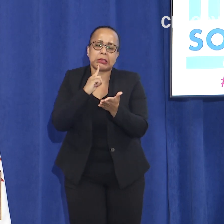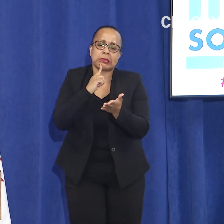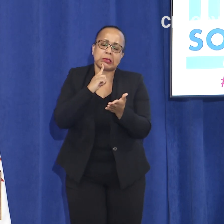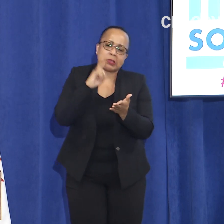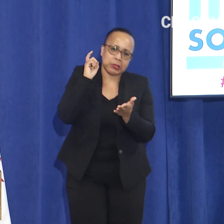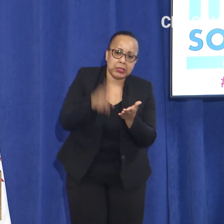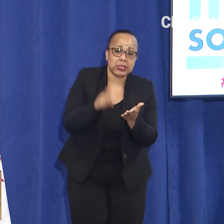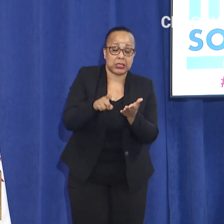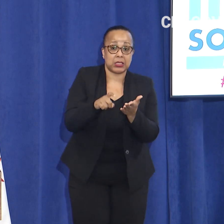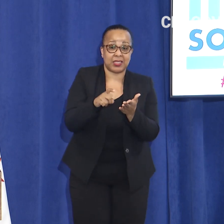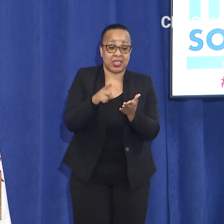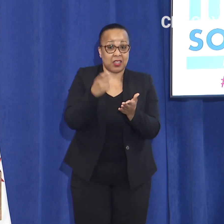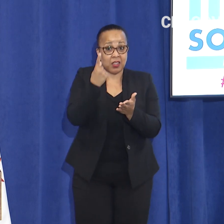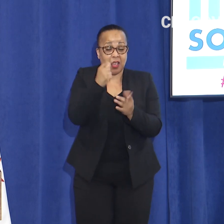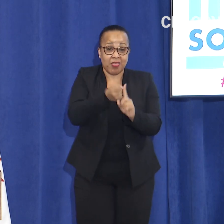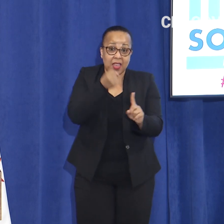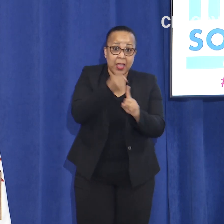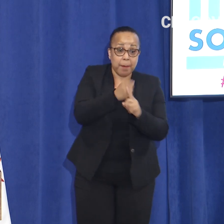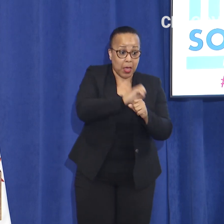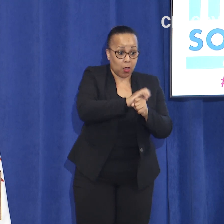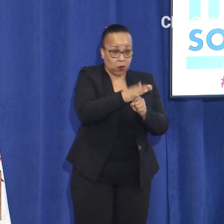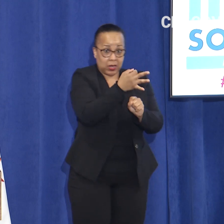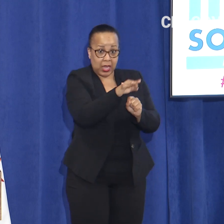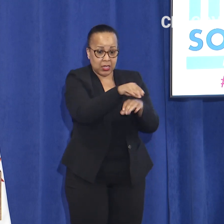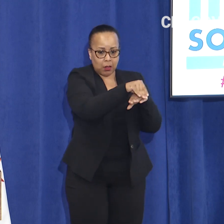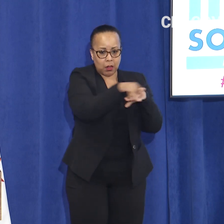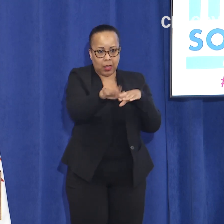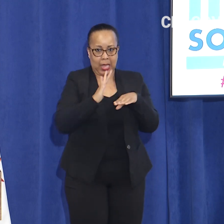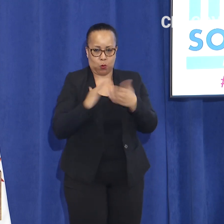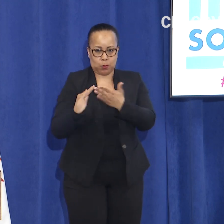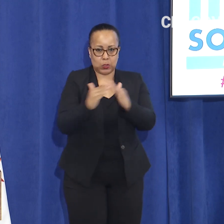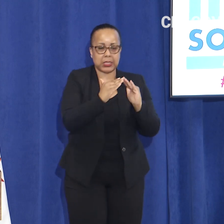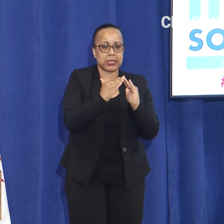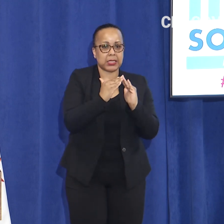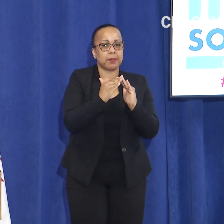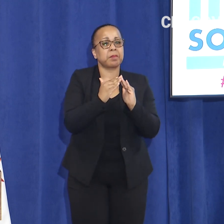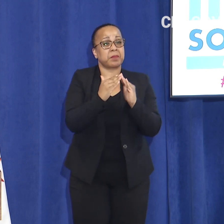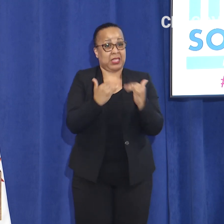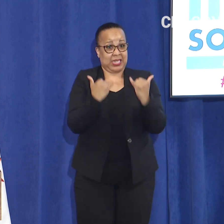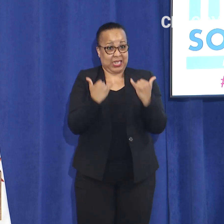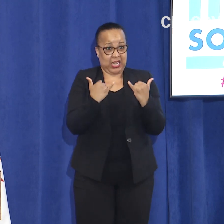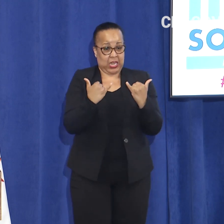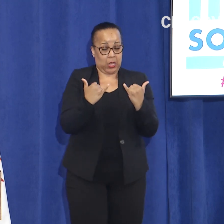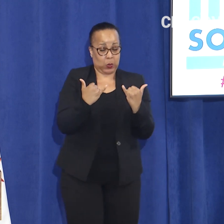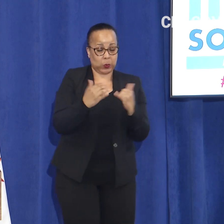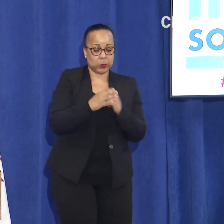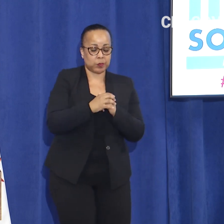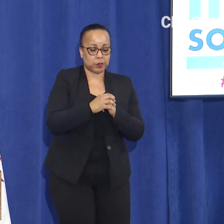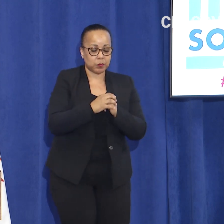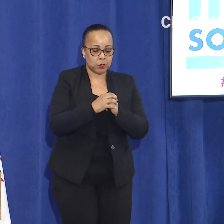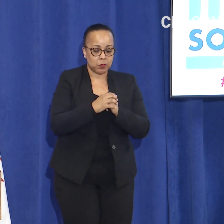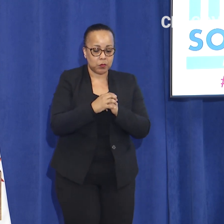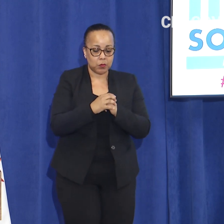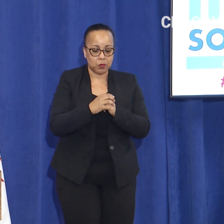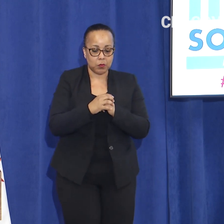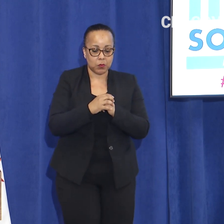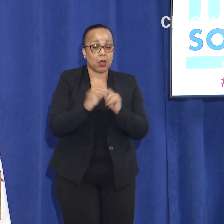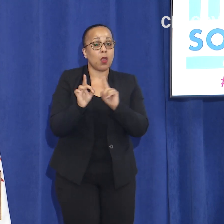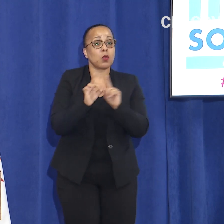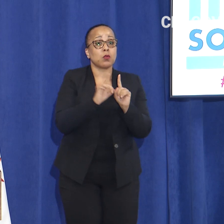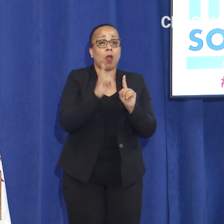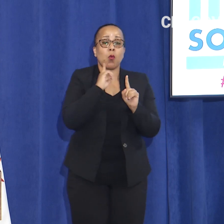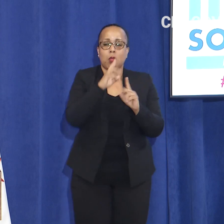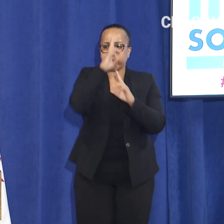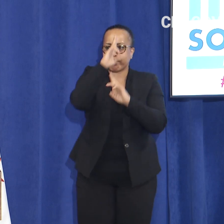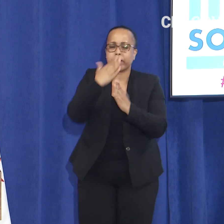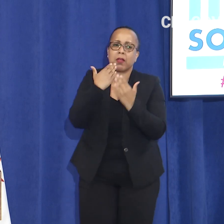especially given the impact of COVID-19 on our communities. I want to take this moment to also give special